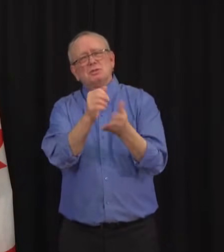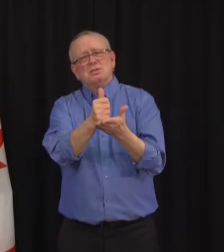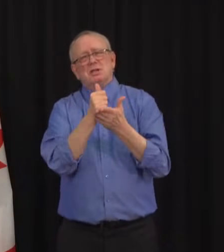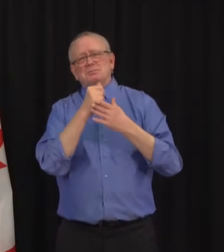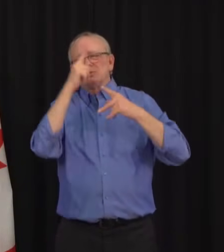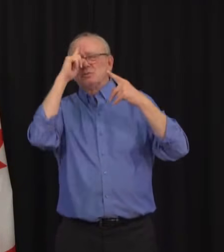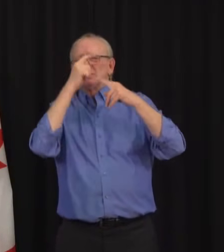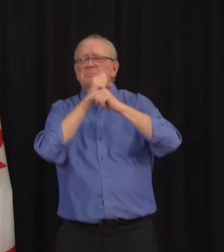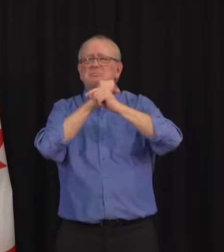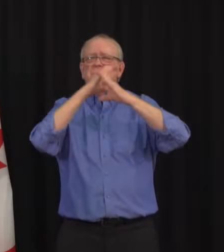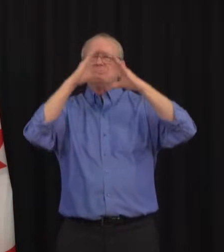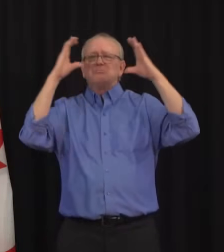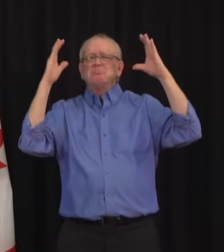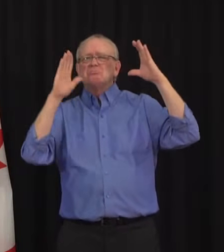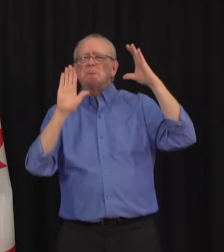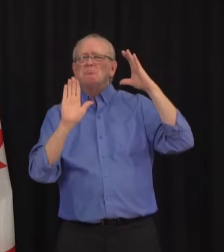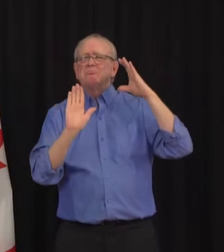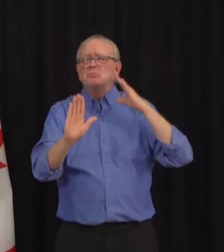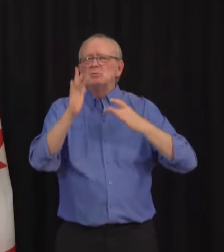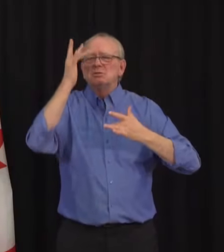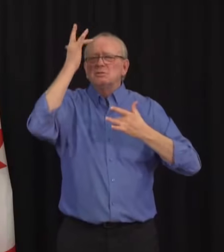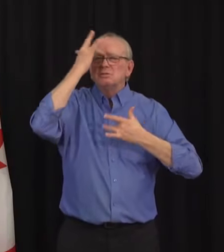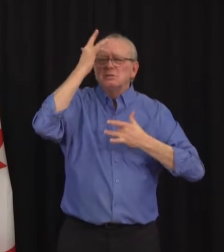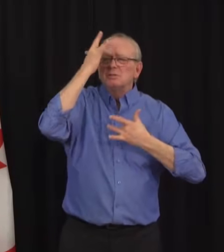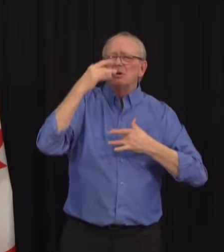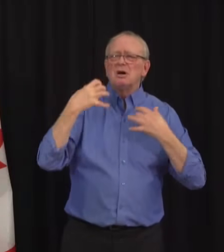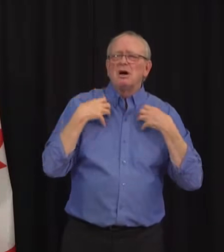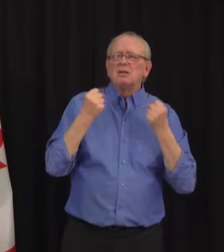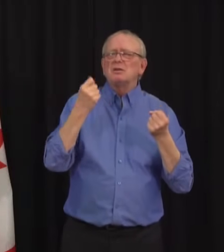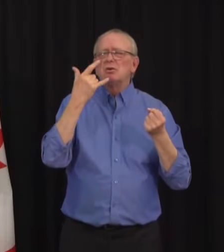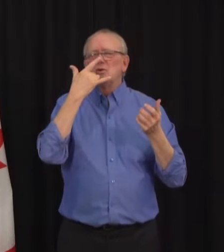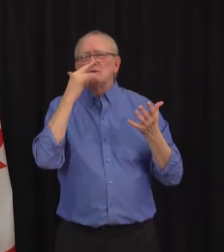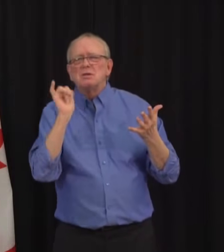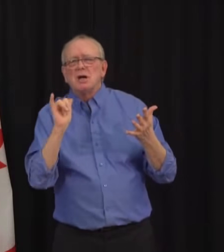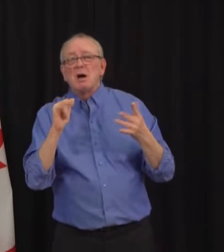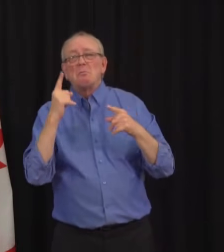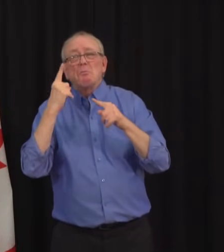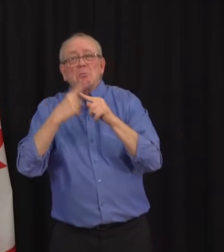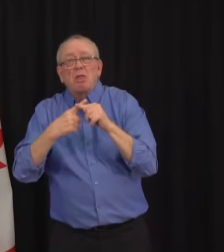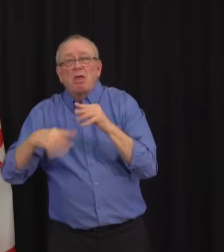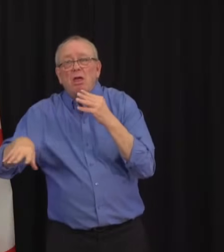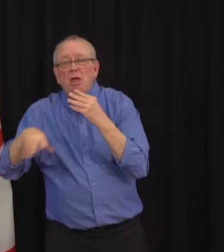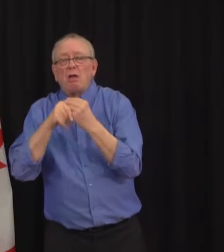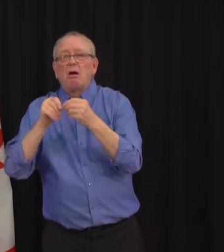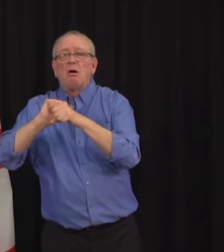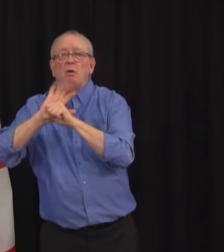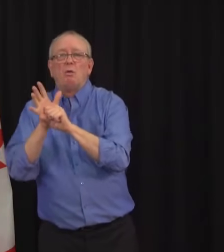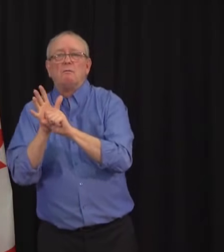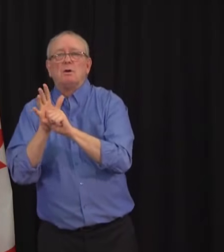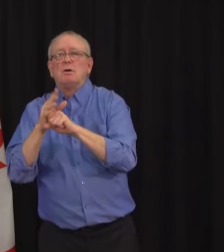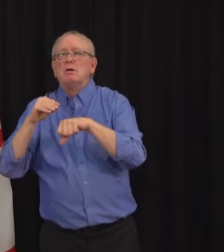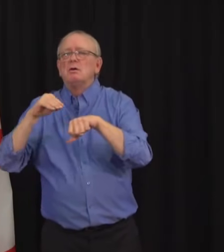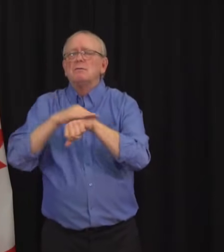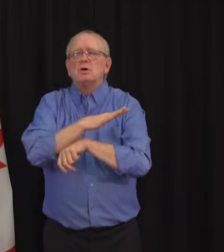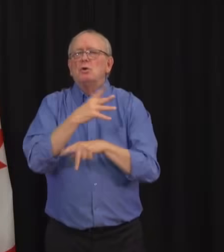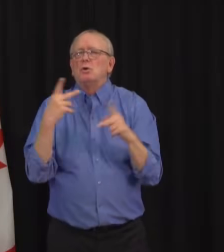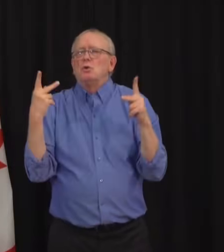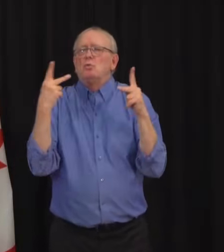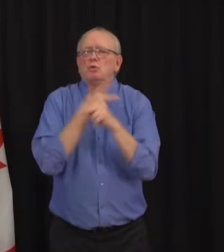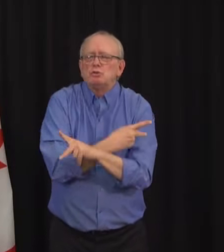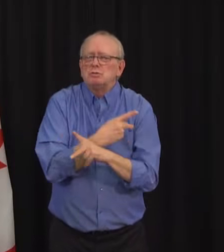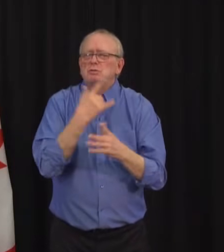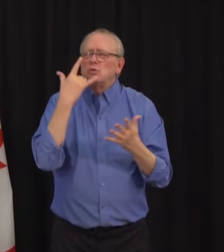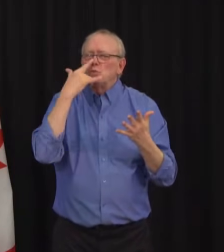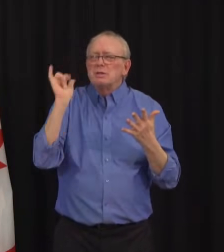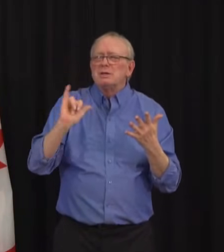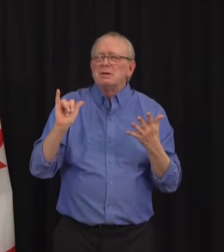tool that we have updated over time as more information has become available, both through our own data in Alberta as well